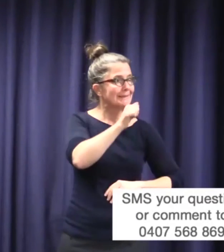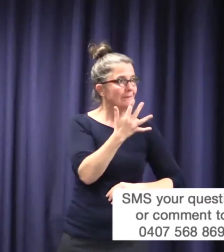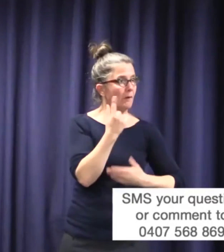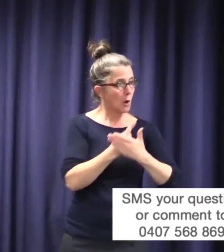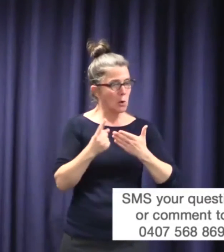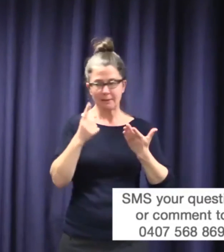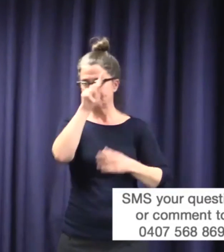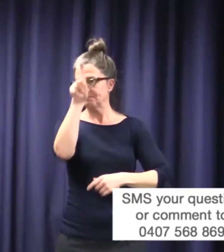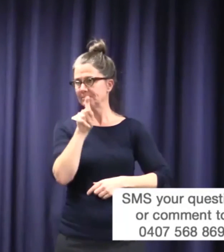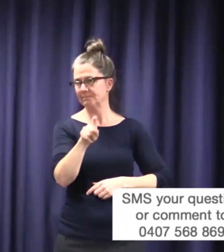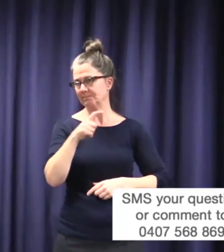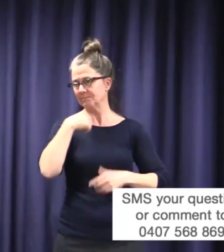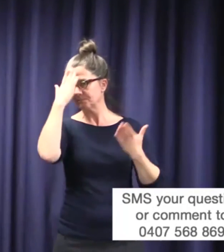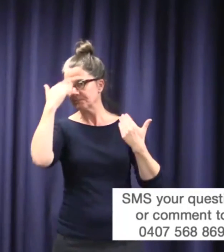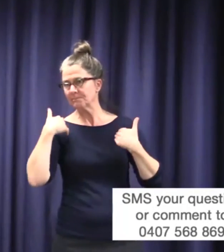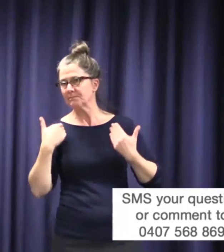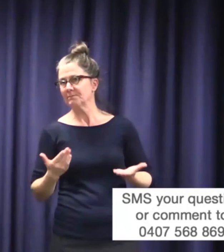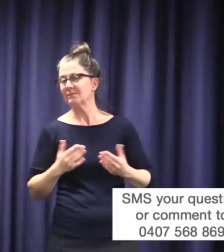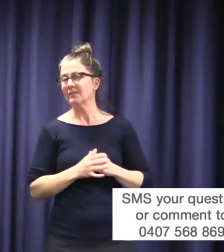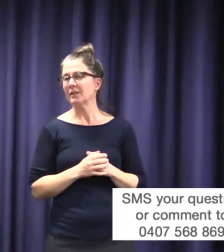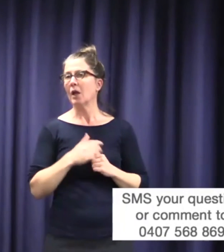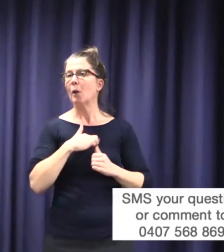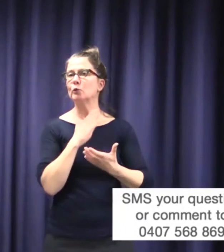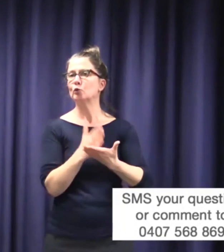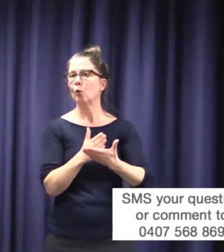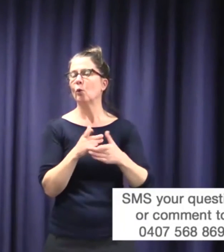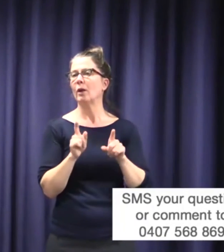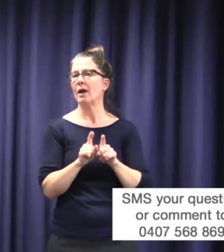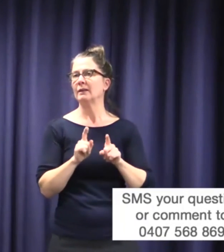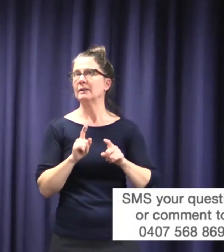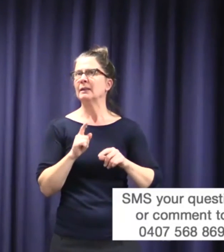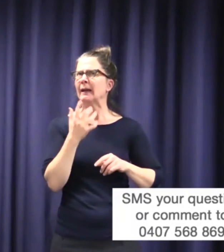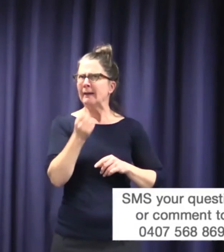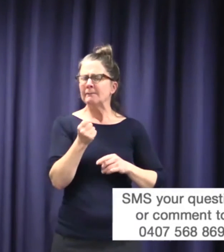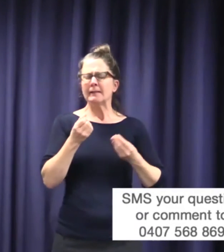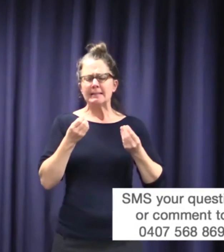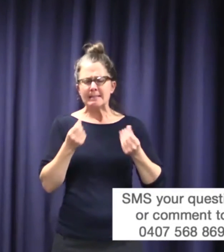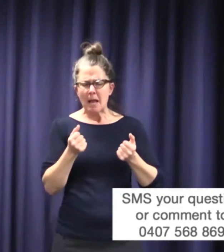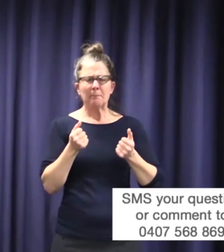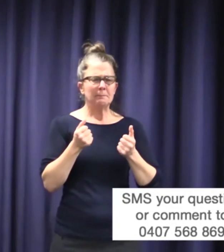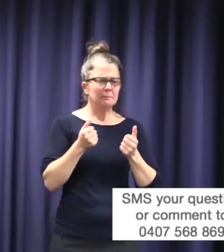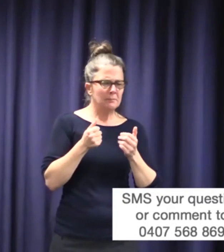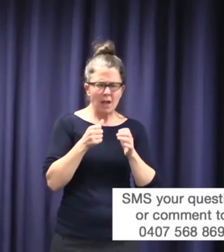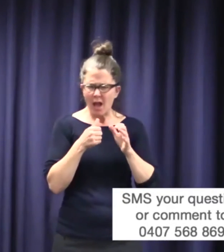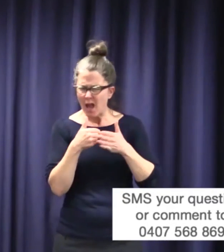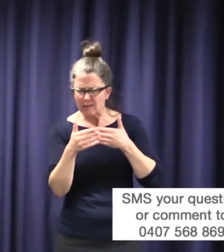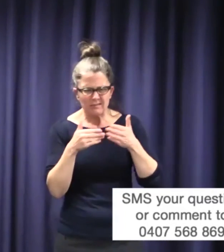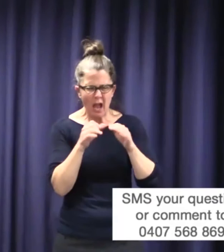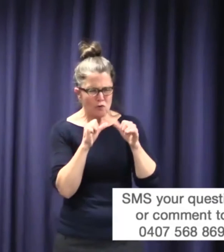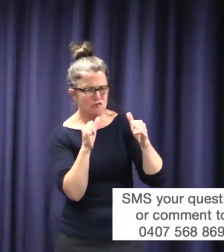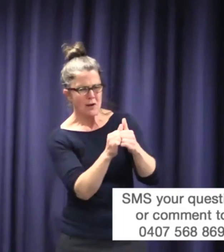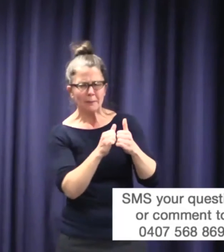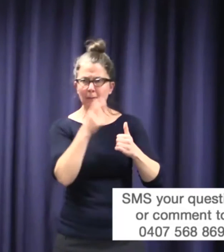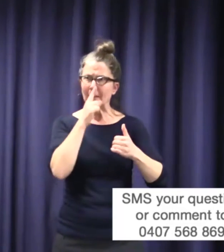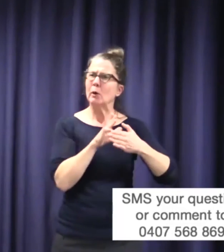only, we don't know. I'm sure that there will be some arrangement for deaf people over 65, but whether